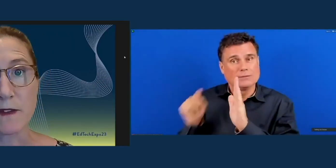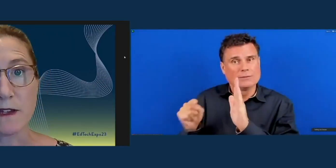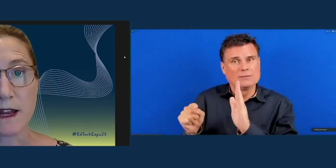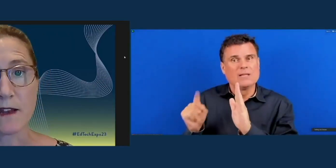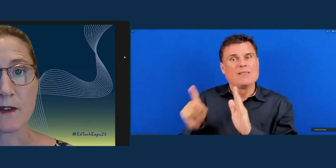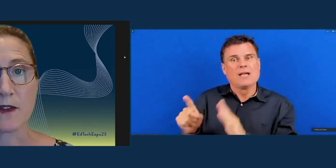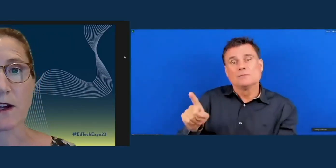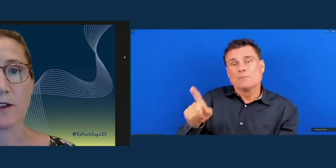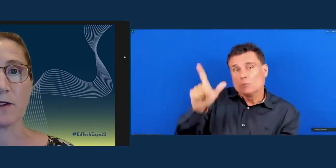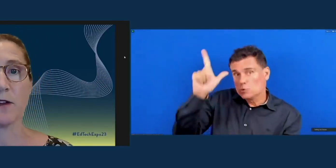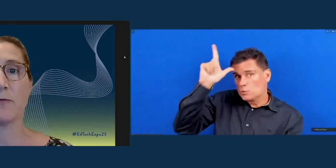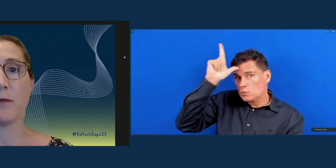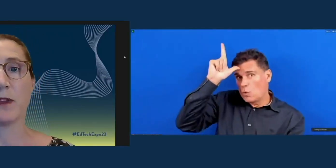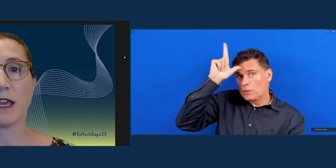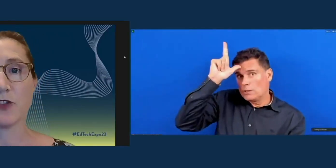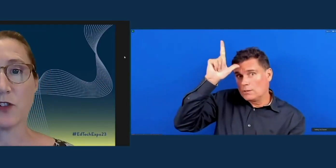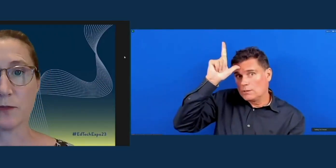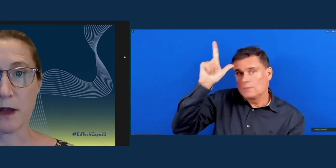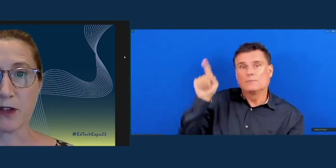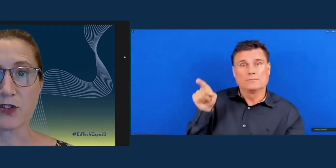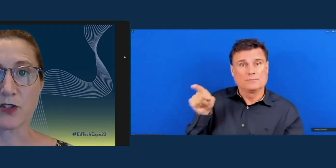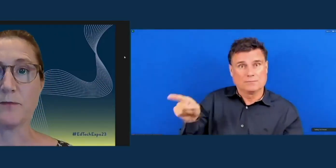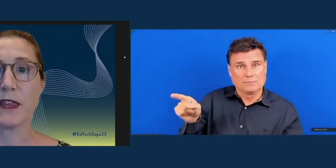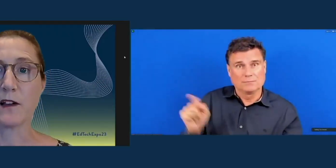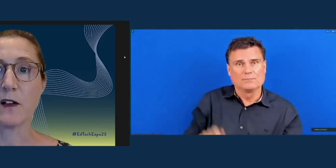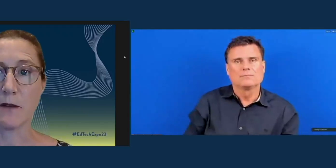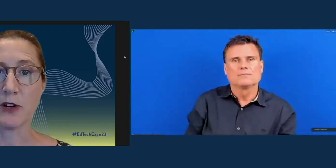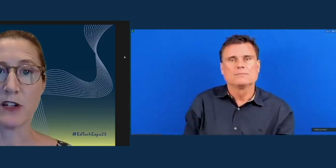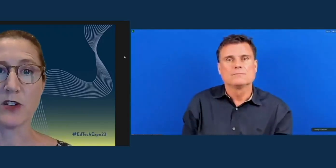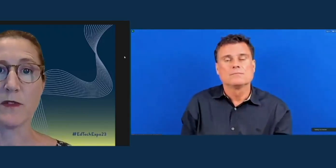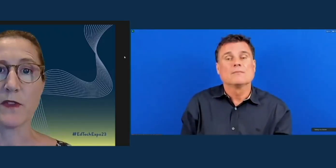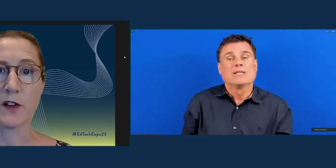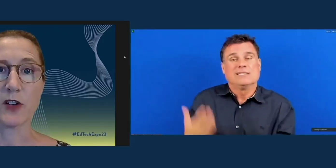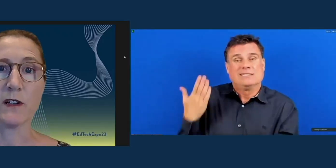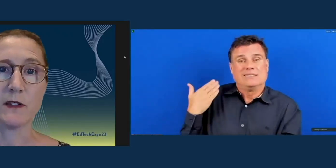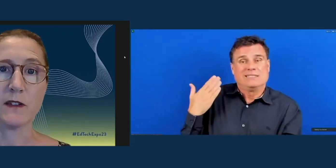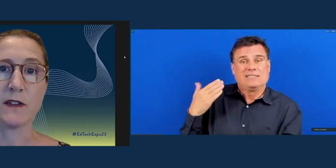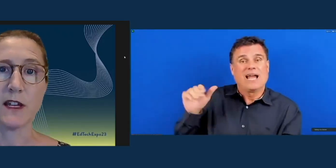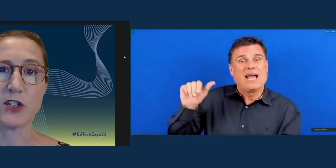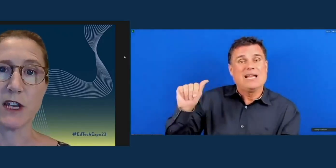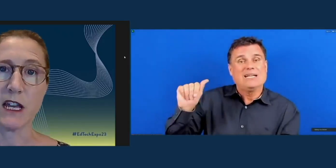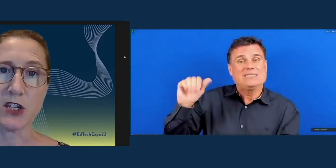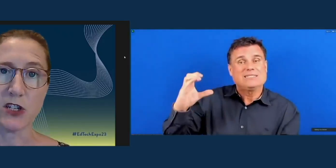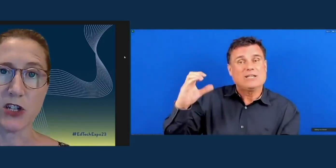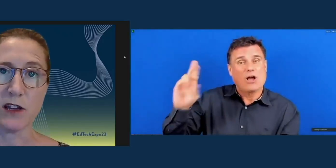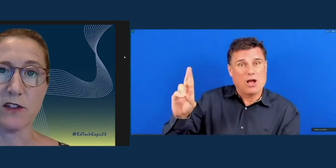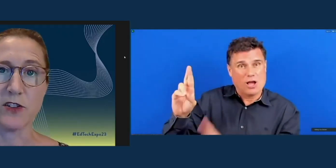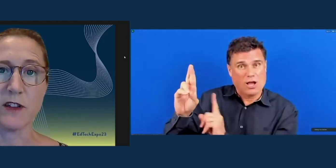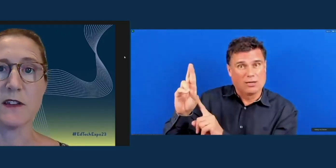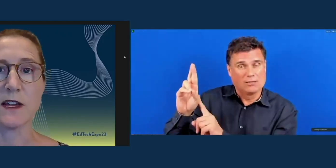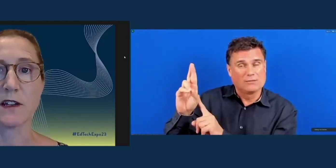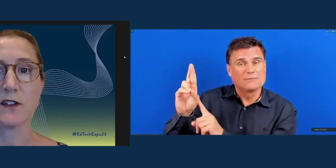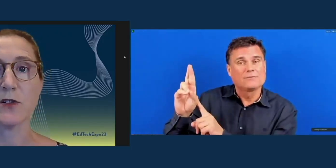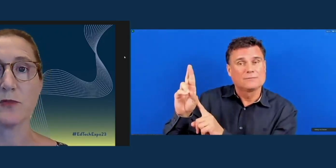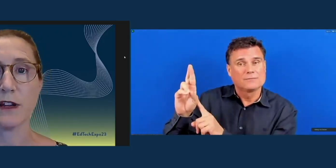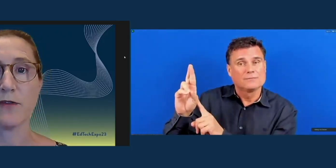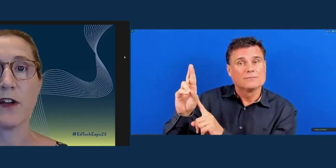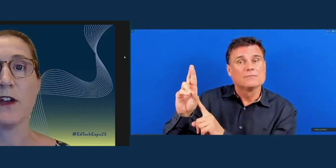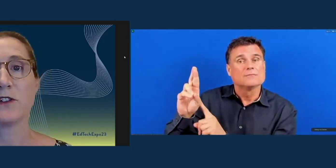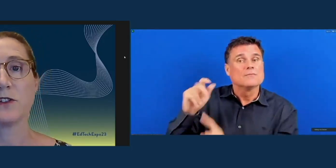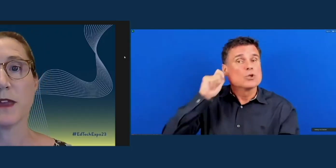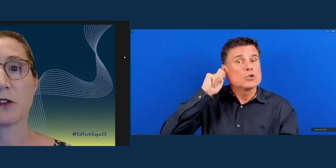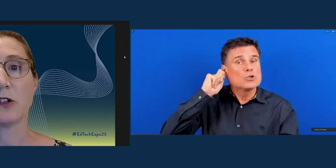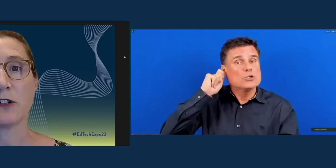most recent ACR publications published in collaboration with the Girls' Education Challenge is a technical